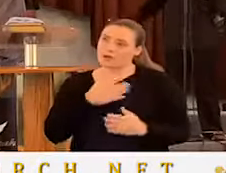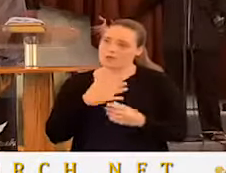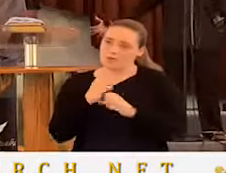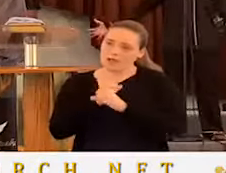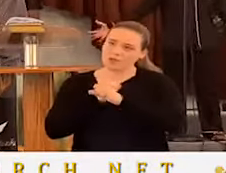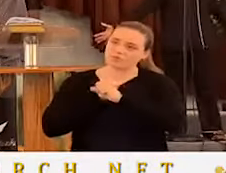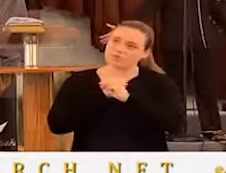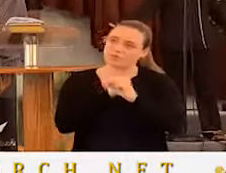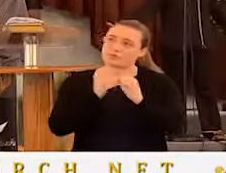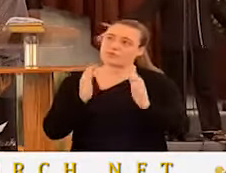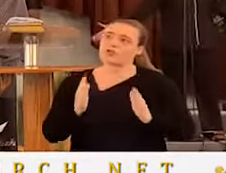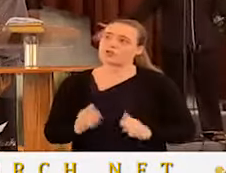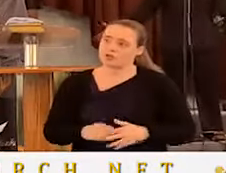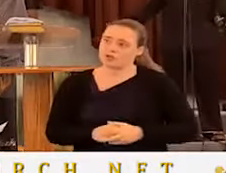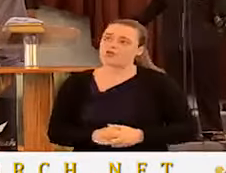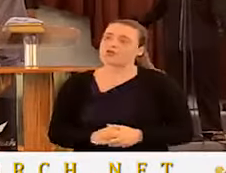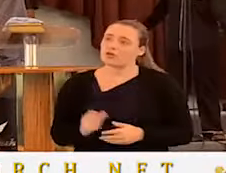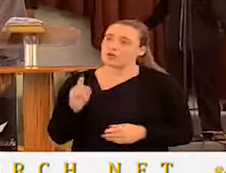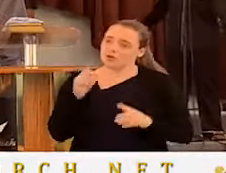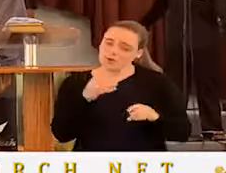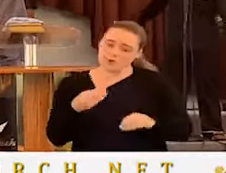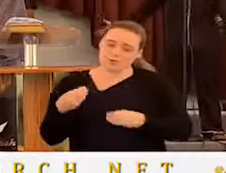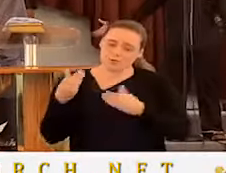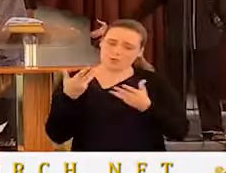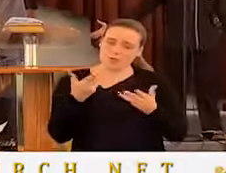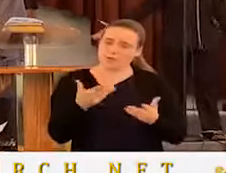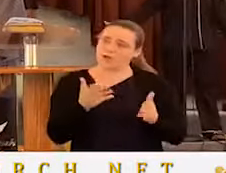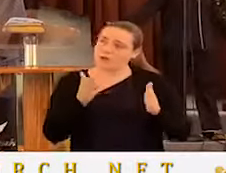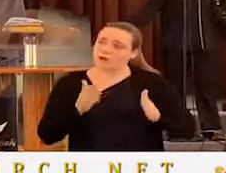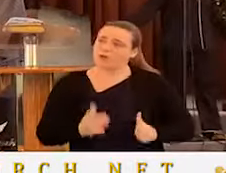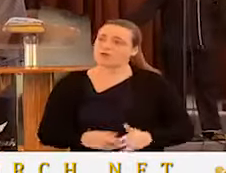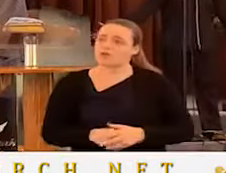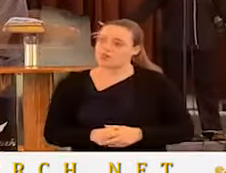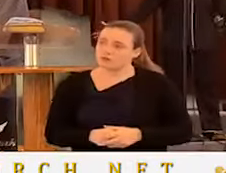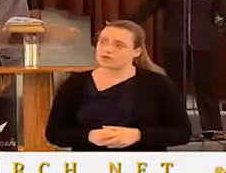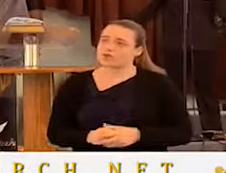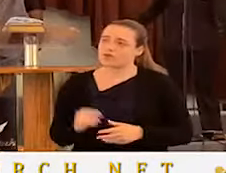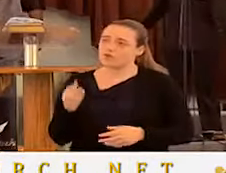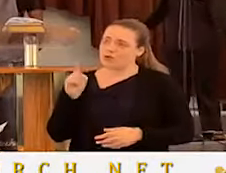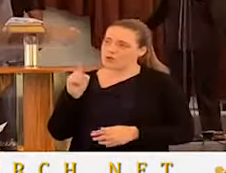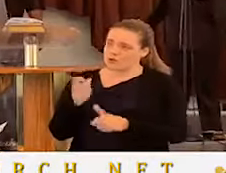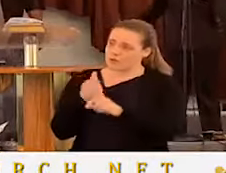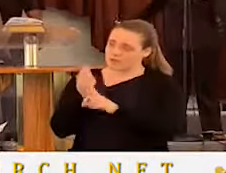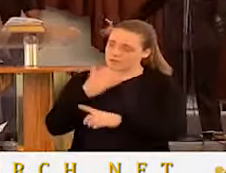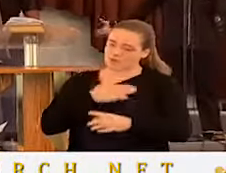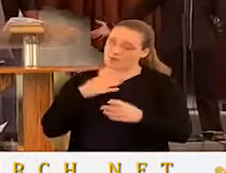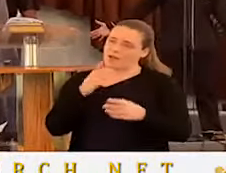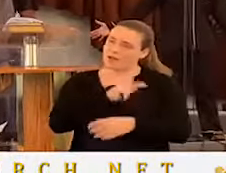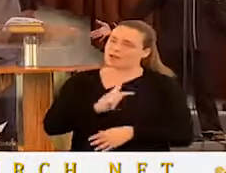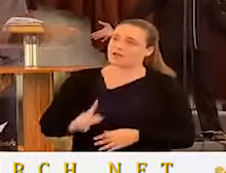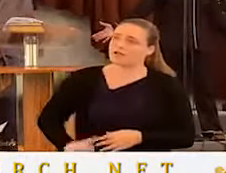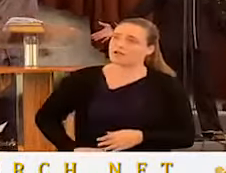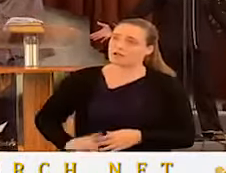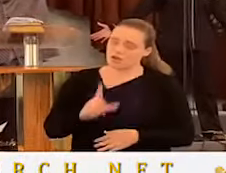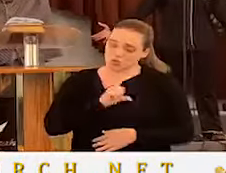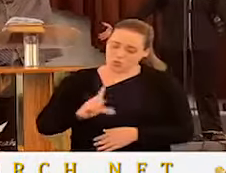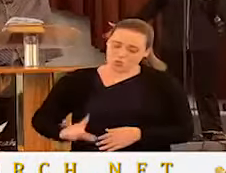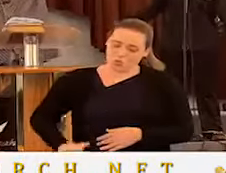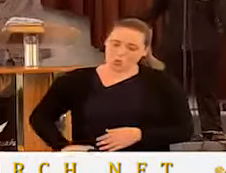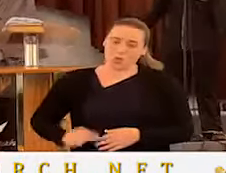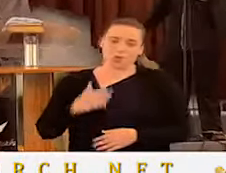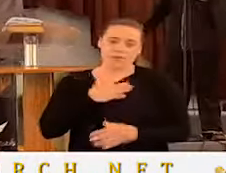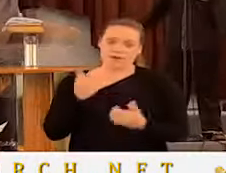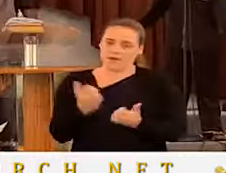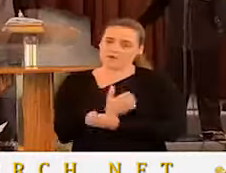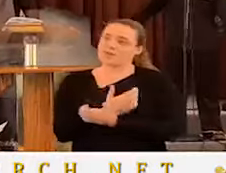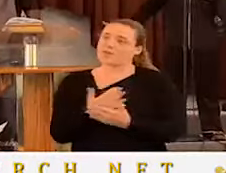tower. You are my provider. You are my King, my Lord, my everything. And God,